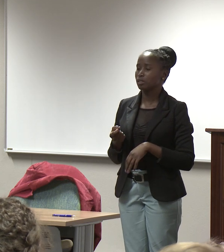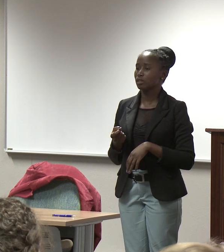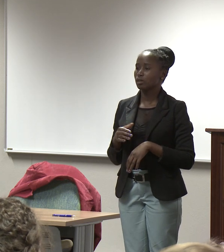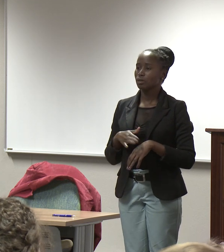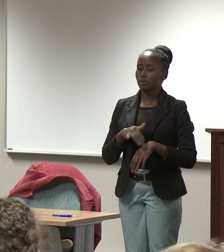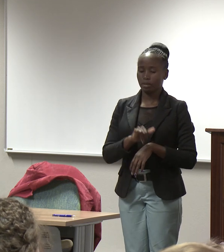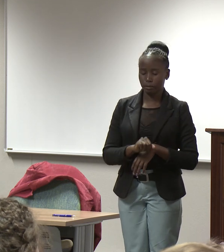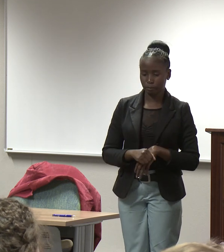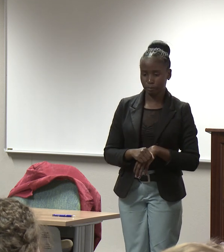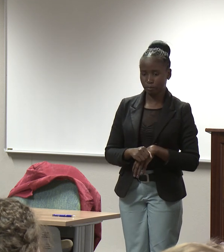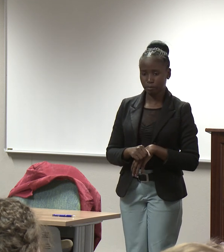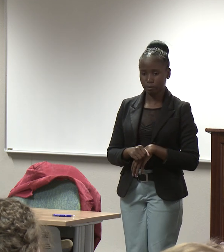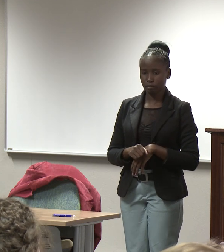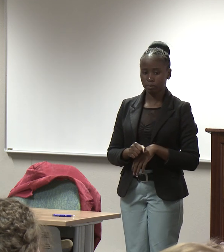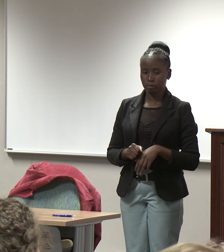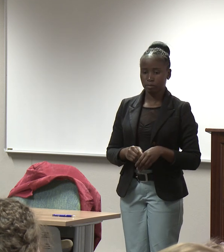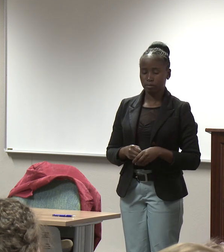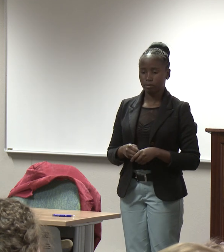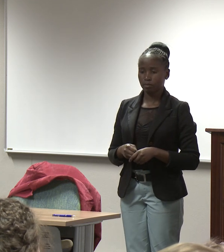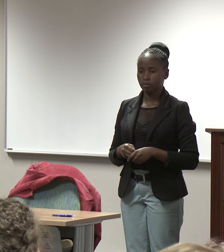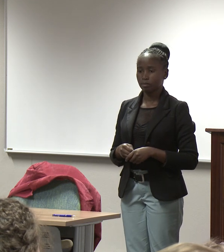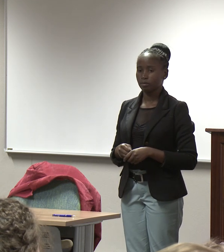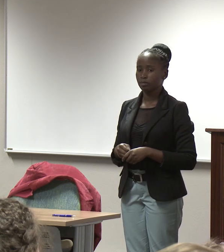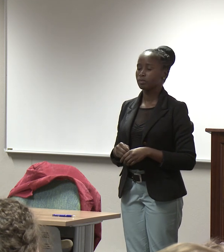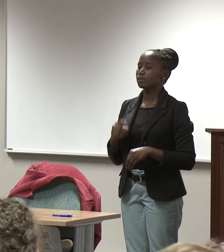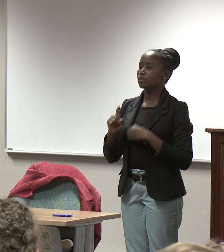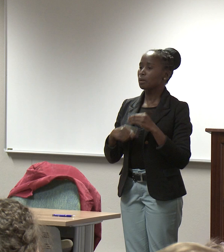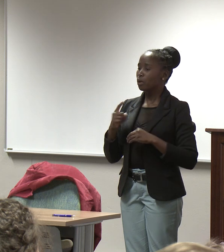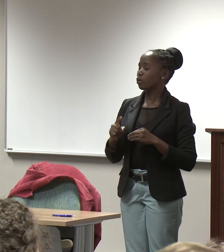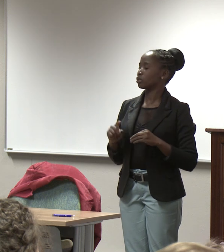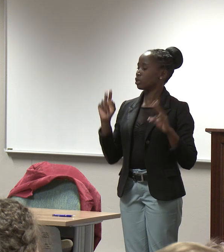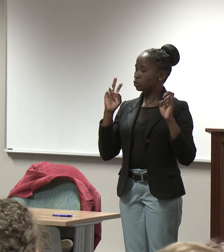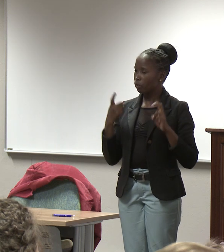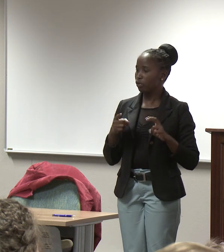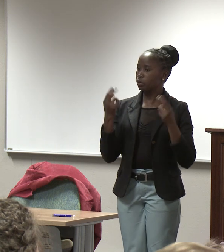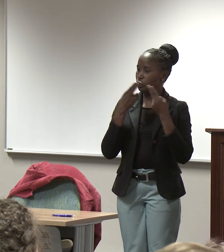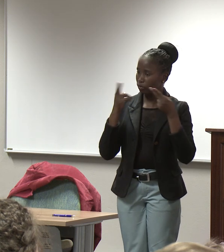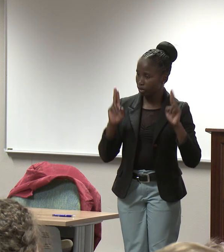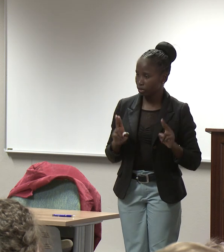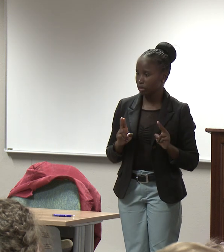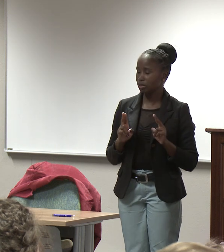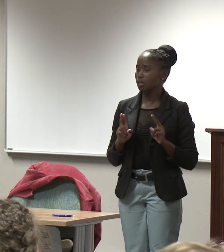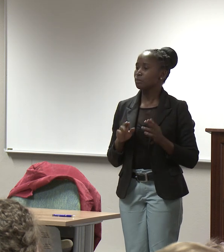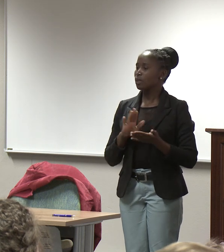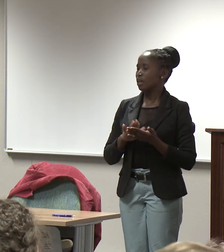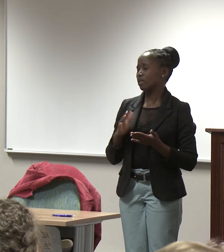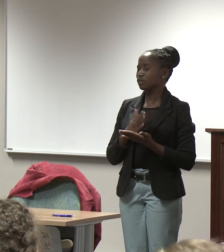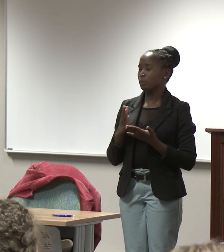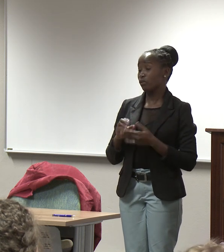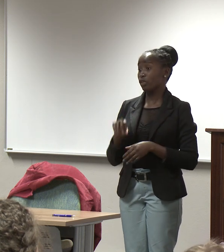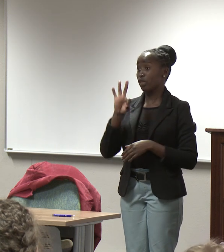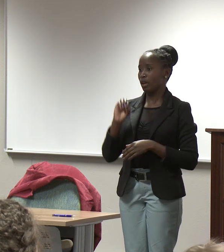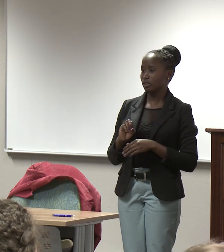on the crisis. I've written extensively about the crisis of the university, and already some 30 years ago,